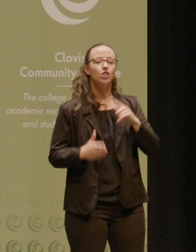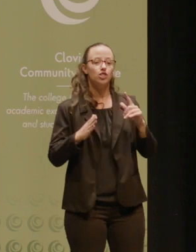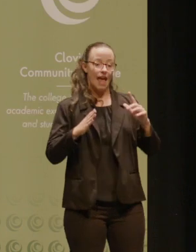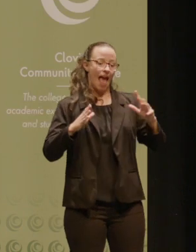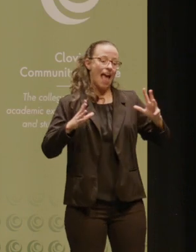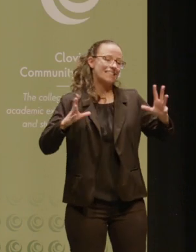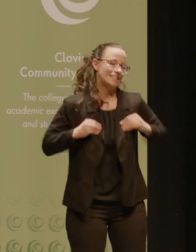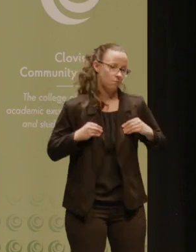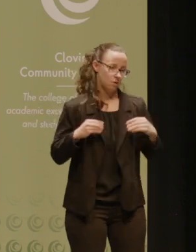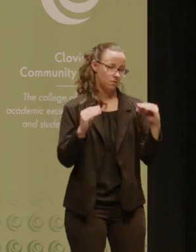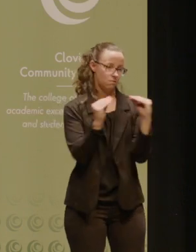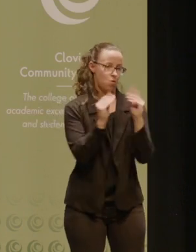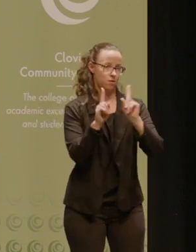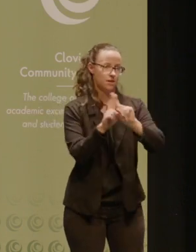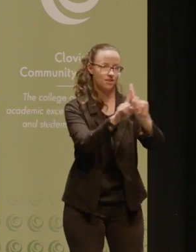little bit more.